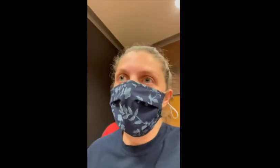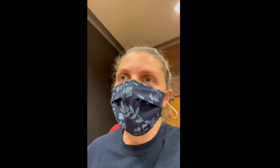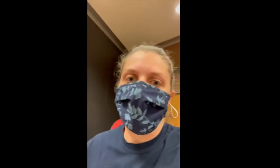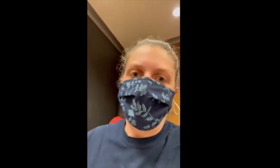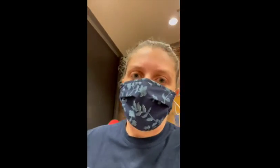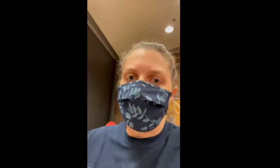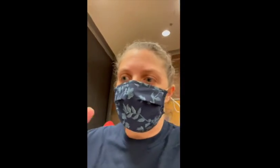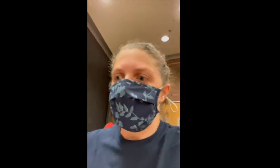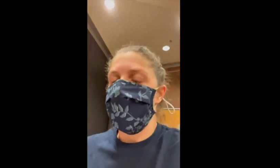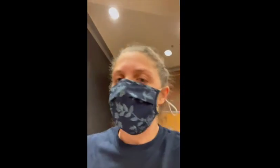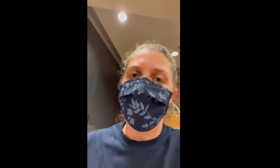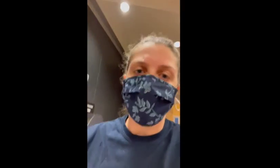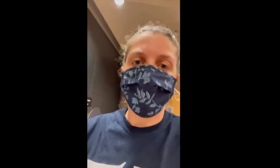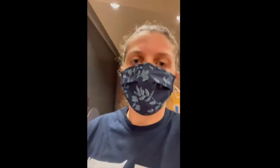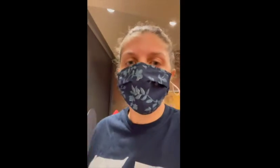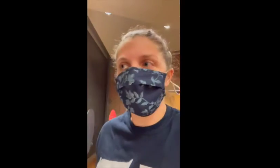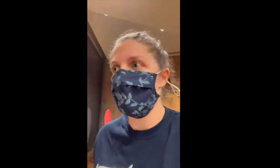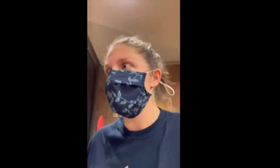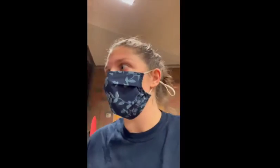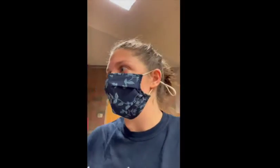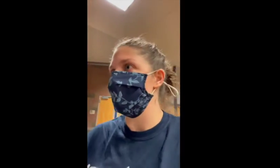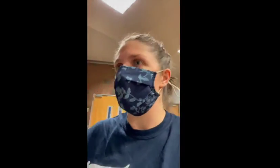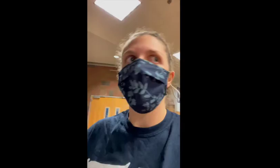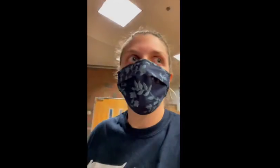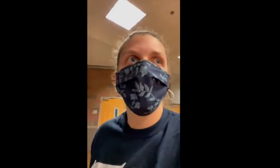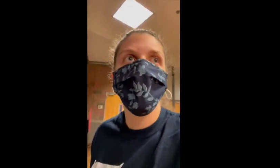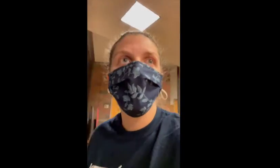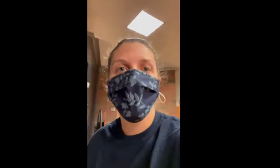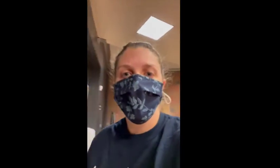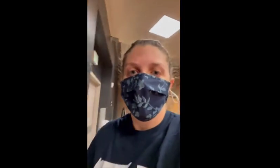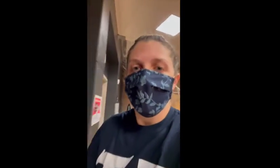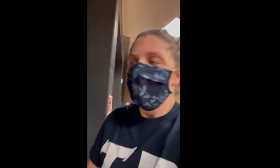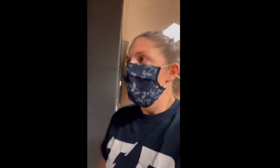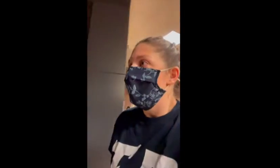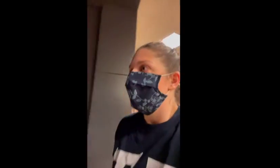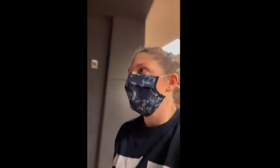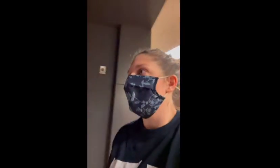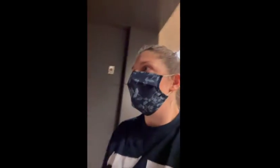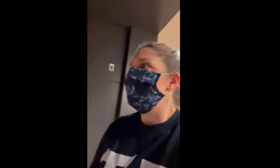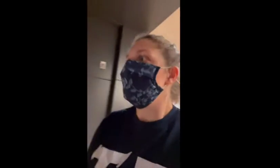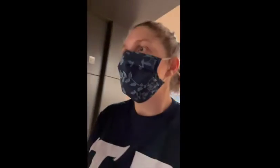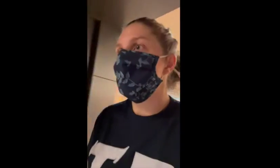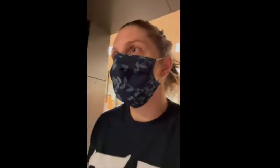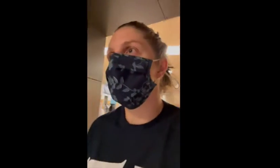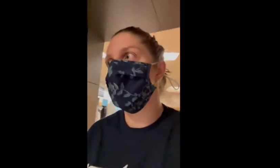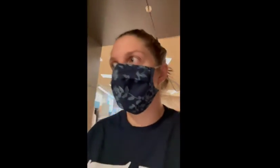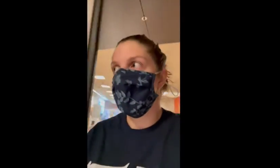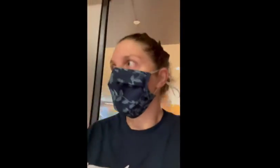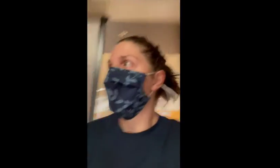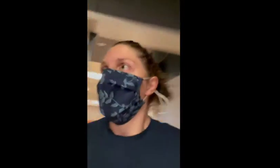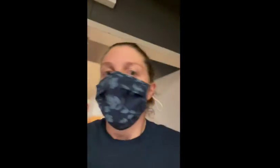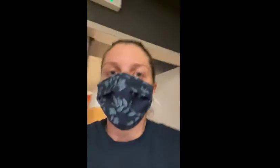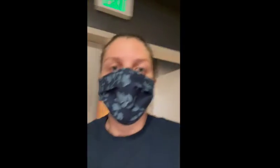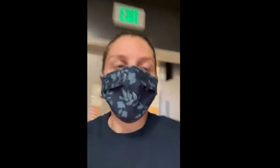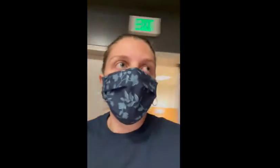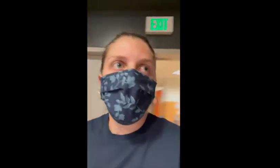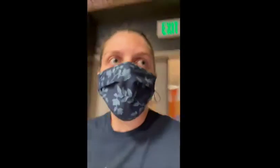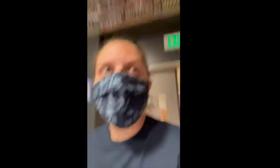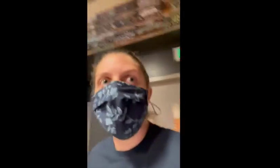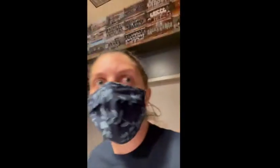we put up a batting cage for baseball and softball. All right. Here we have our